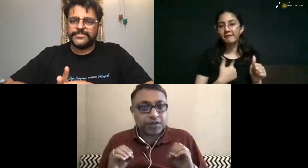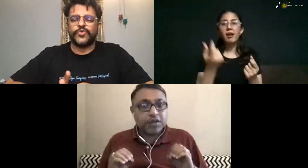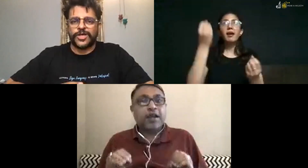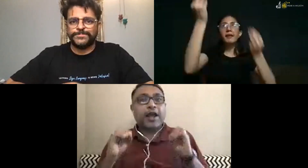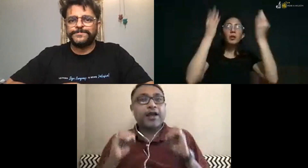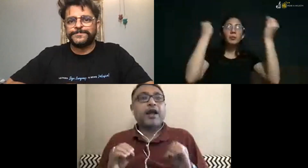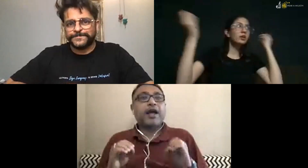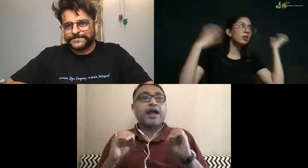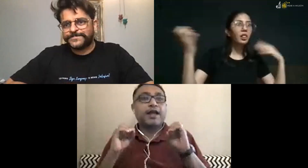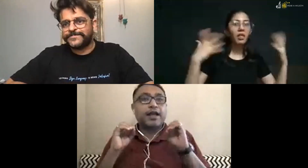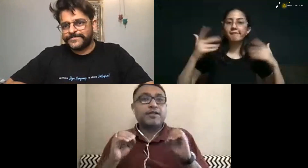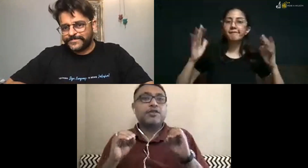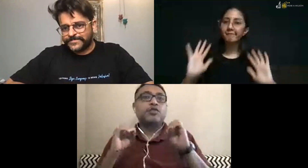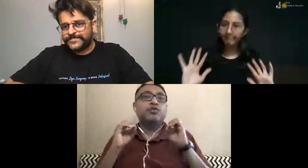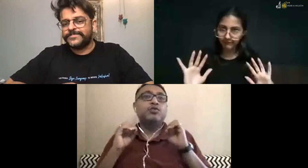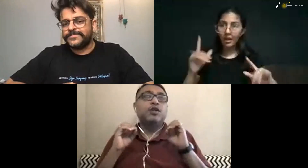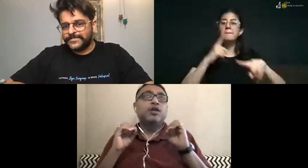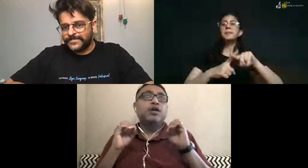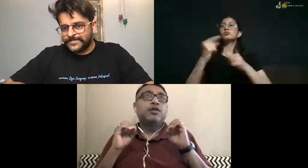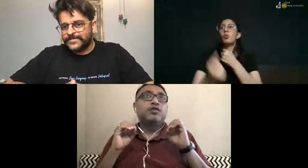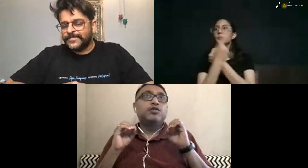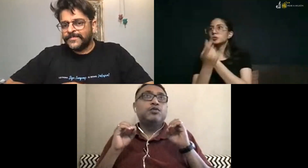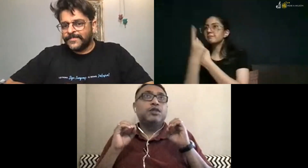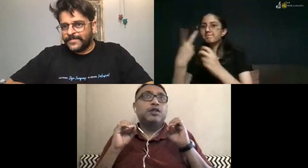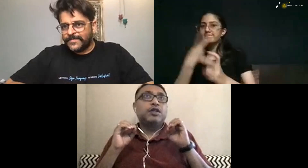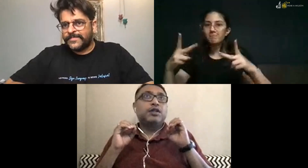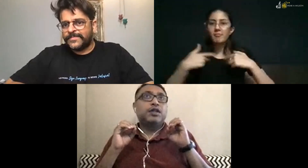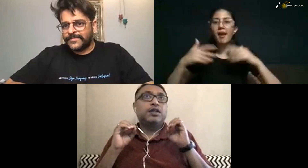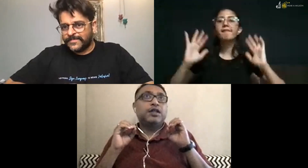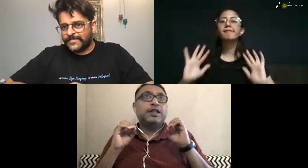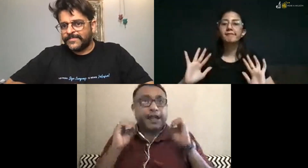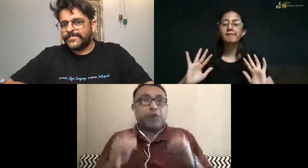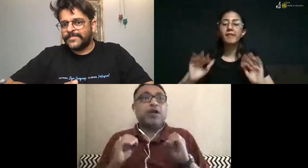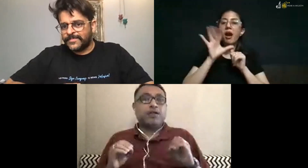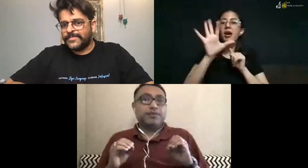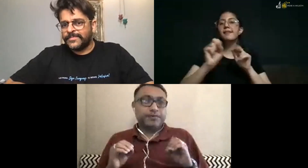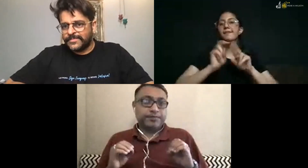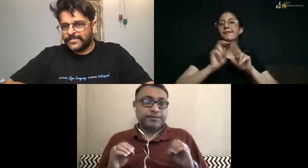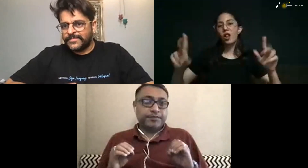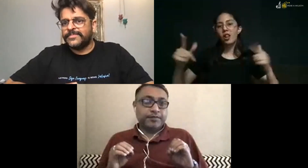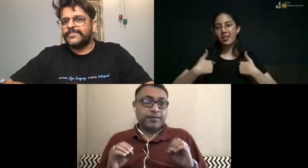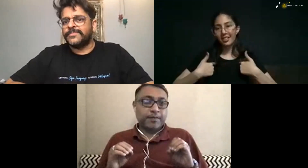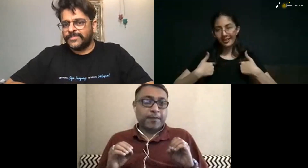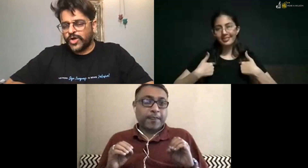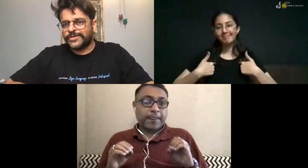opportunities, and I had access to the network,